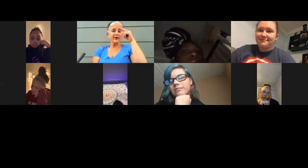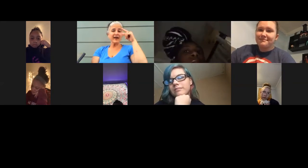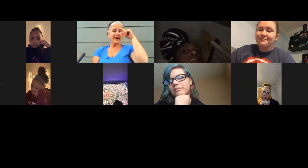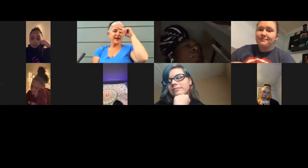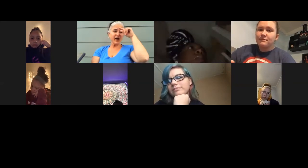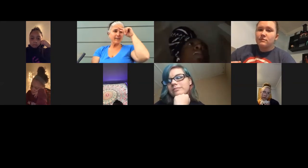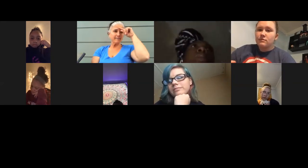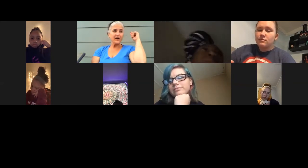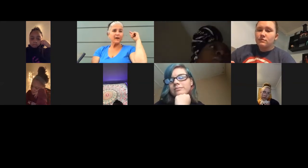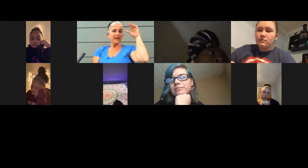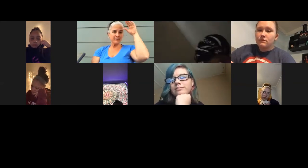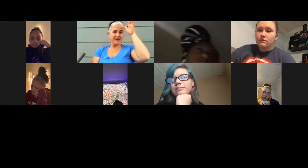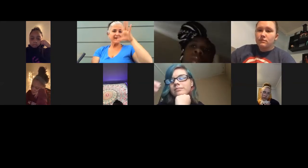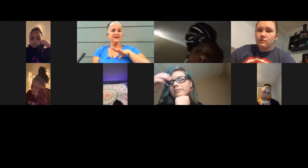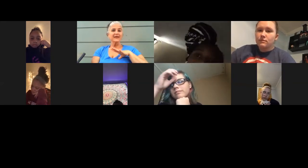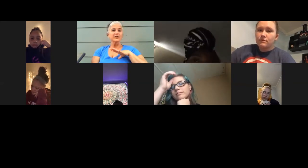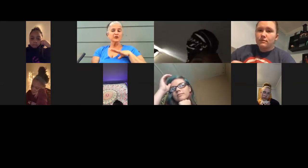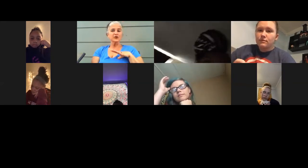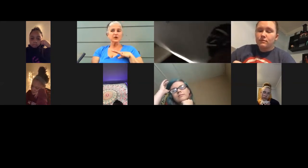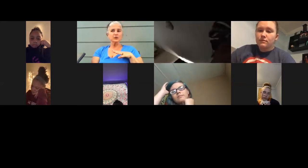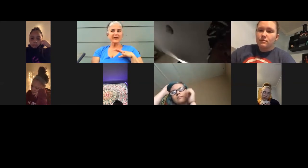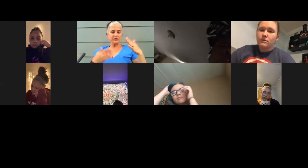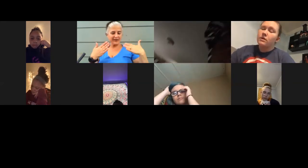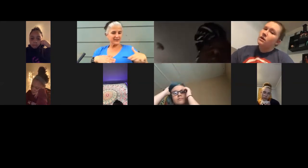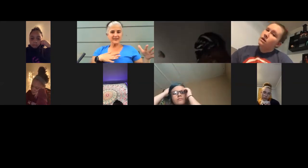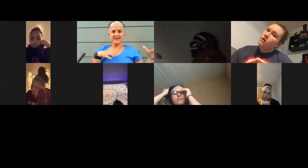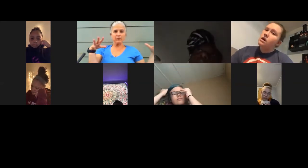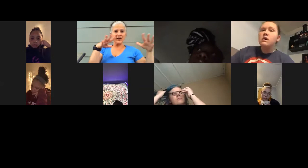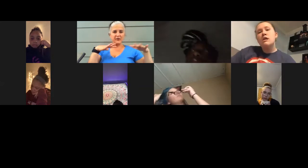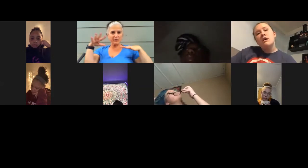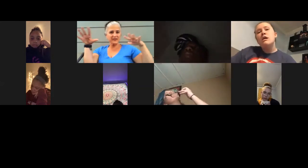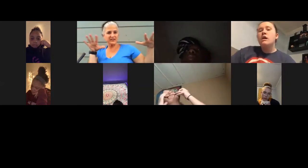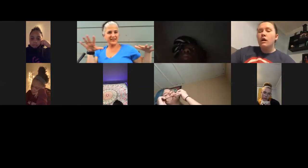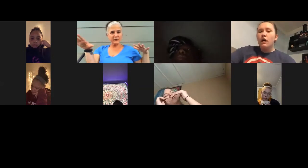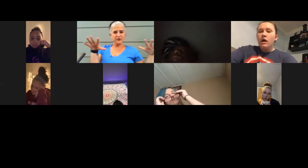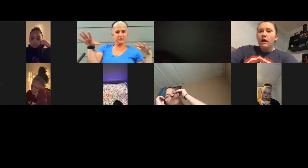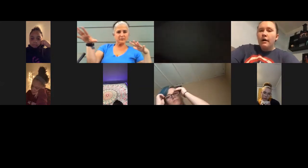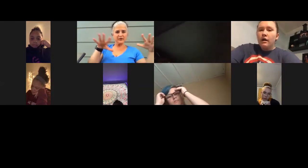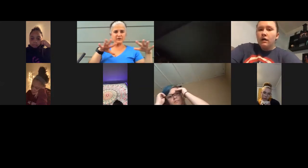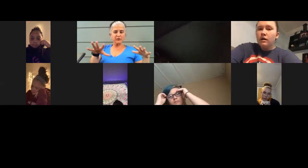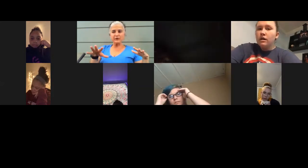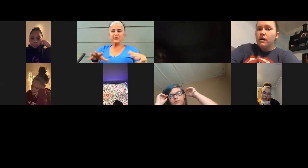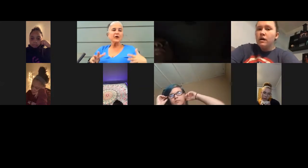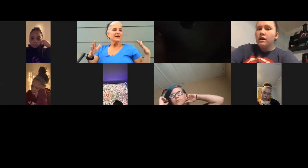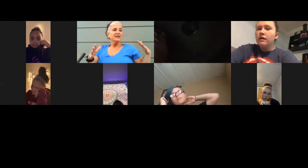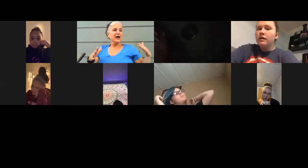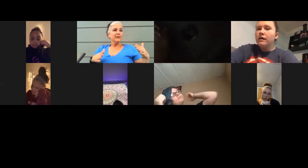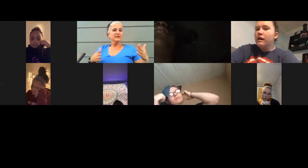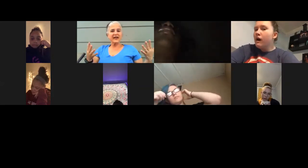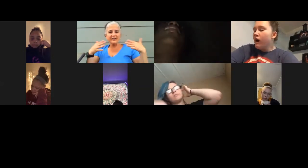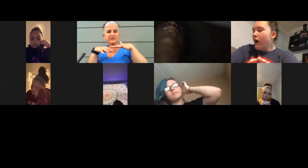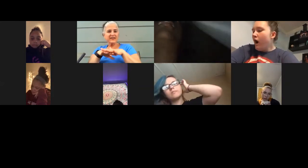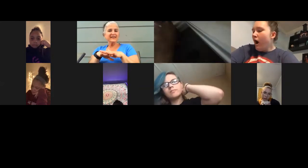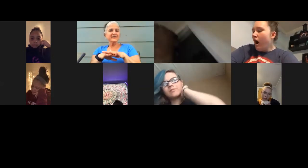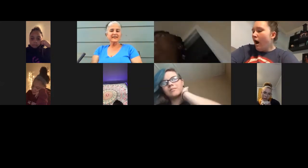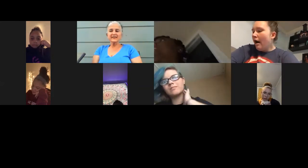he hired a black man who like dresses in the same way that the rest of his dancers do and the rest of his crew do,